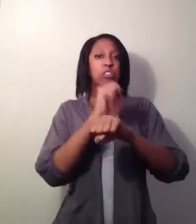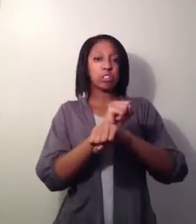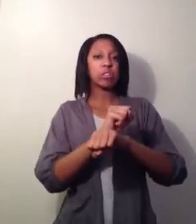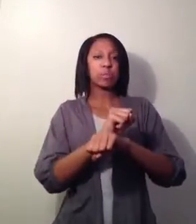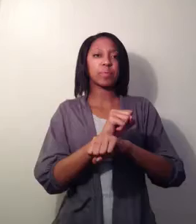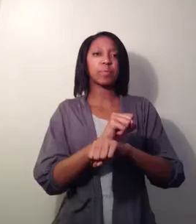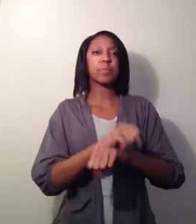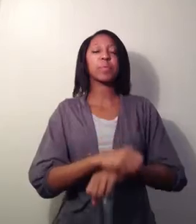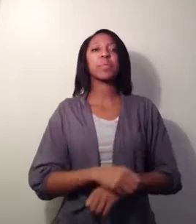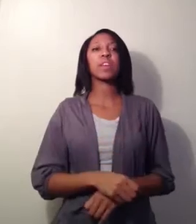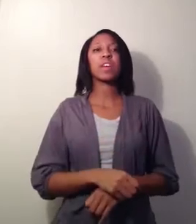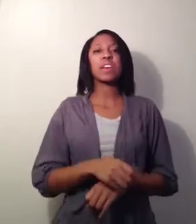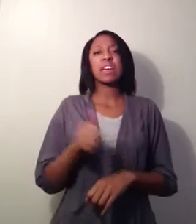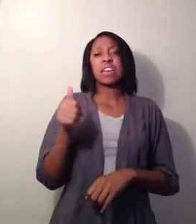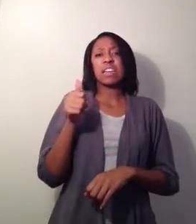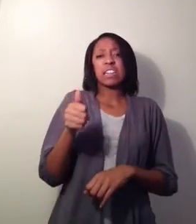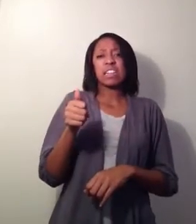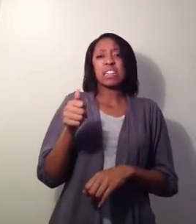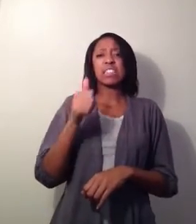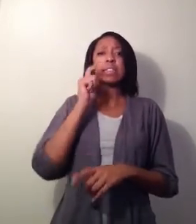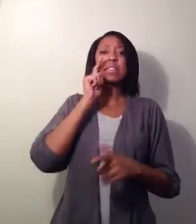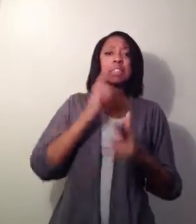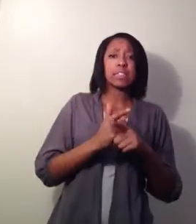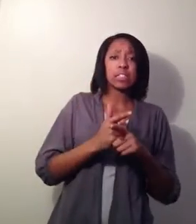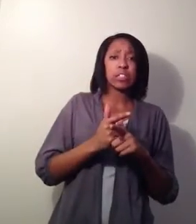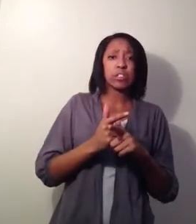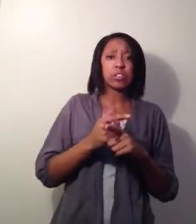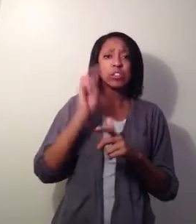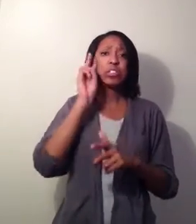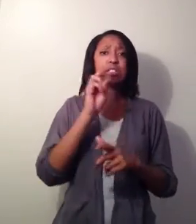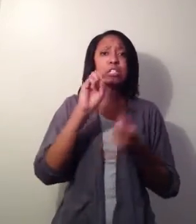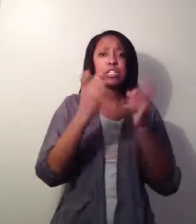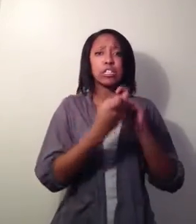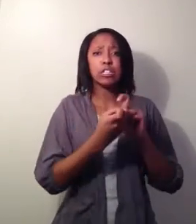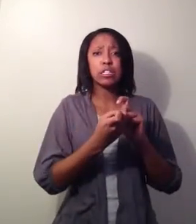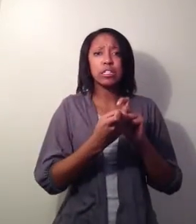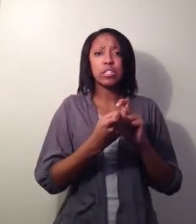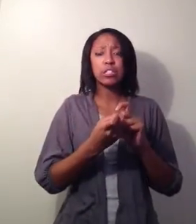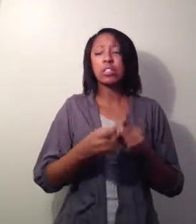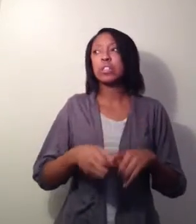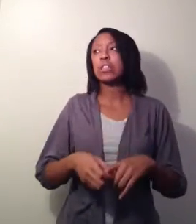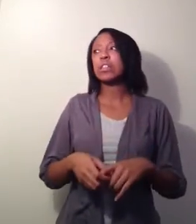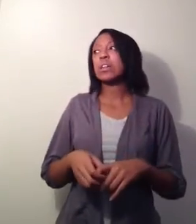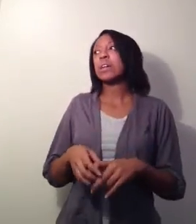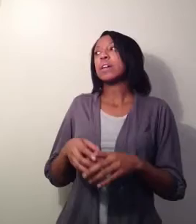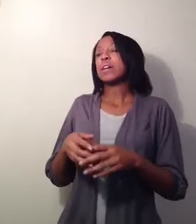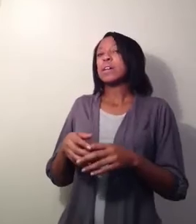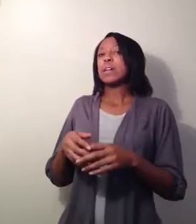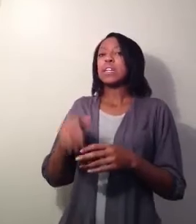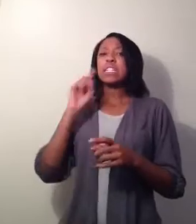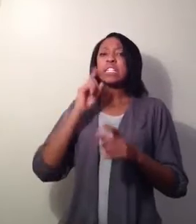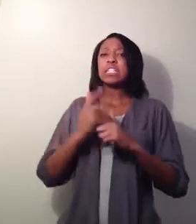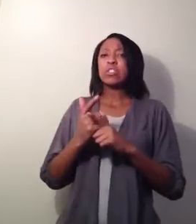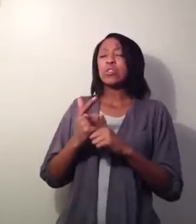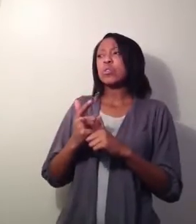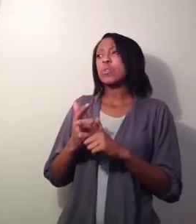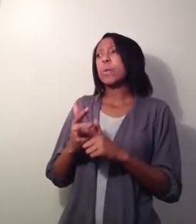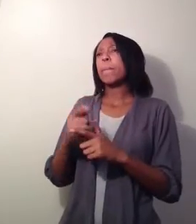David's self-image. Men say, especially black men, they have a misconception of what manhood is.